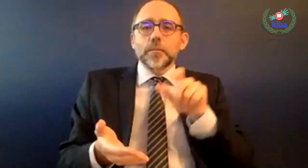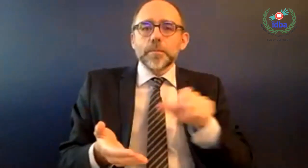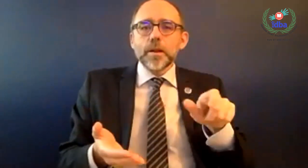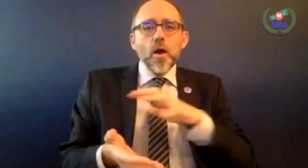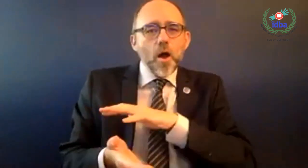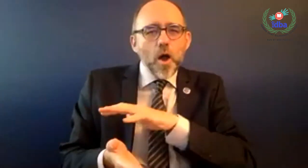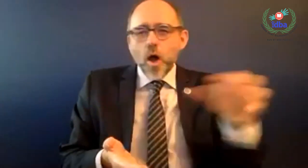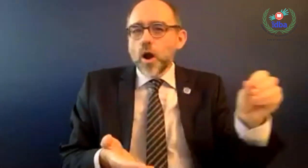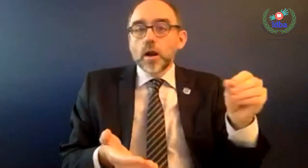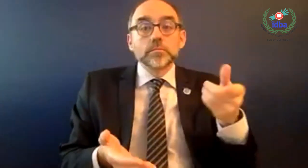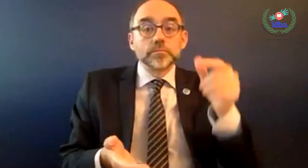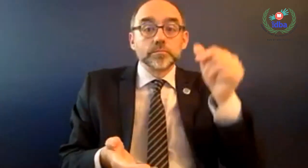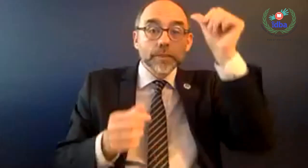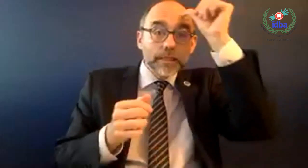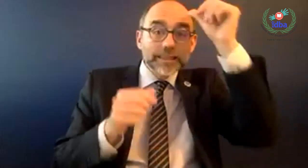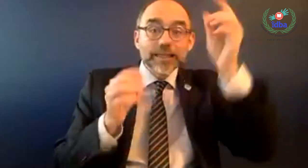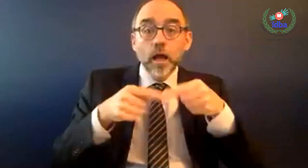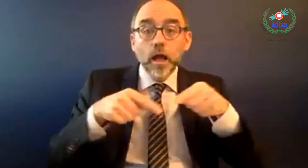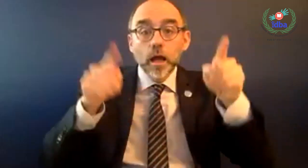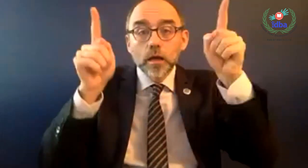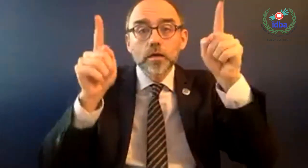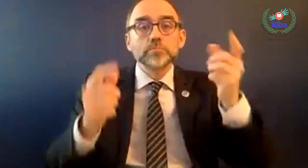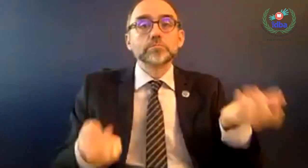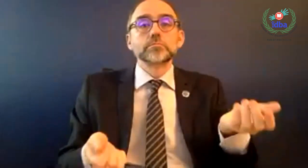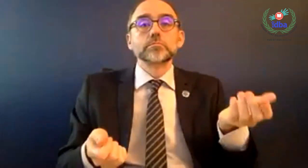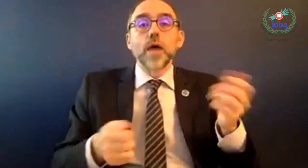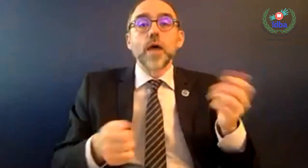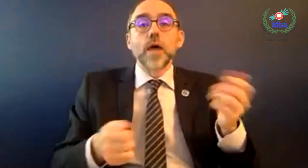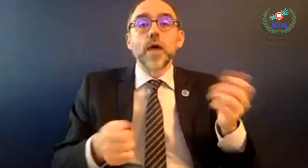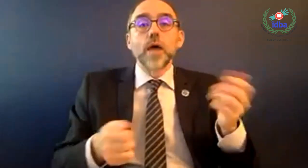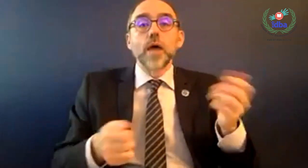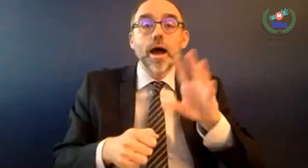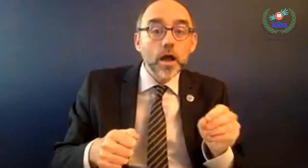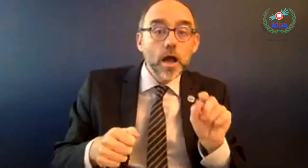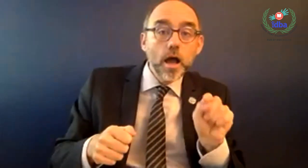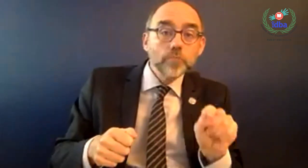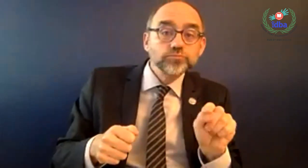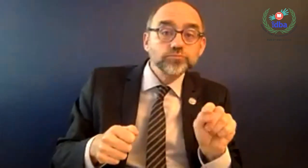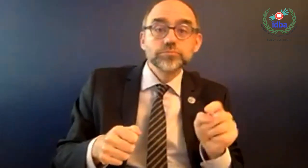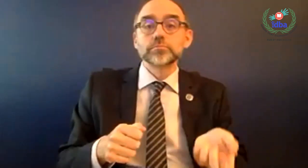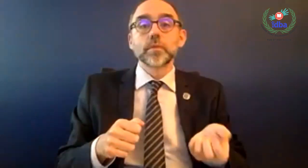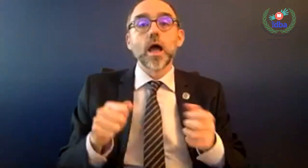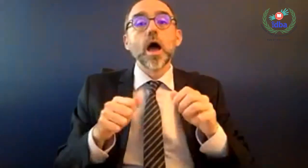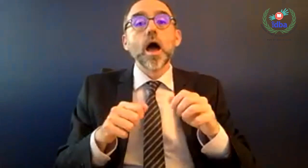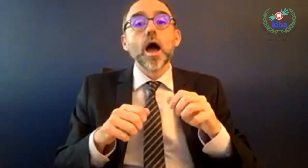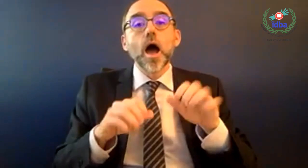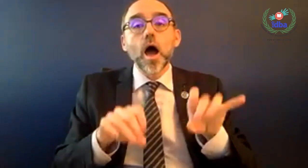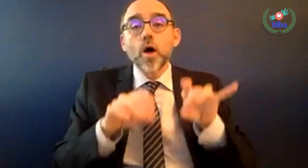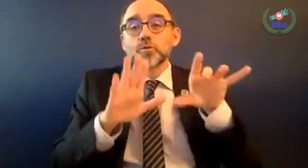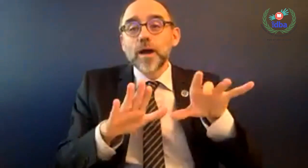And the vision of World Federation of the Deaf is that sign language as a right of is a right for all the deaf